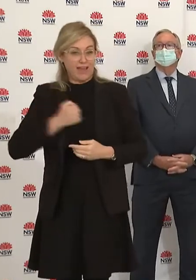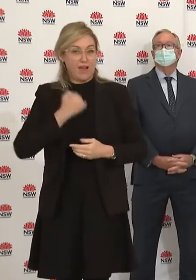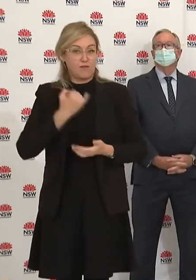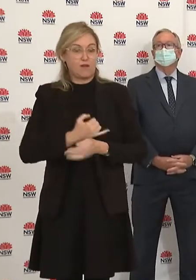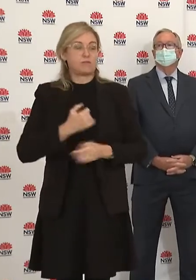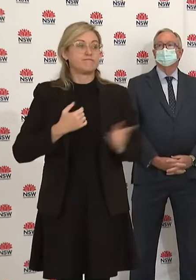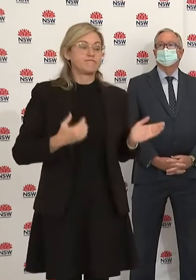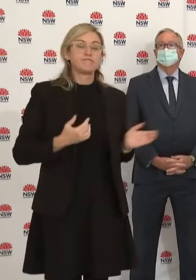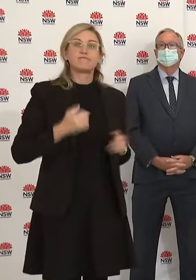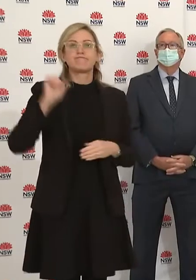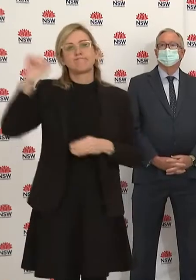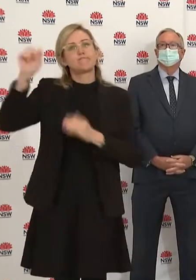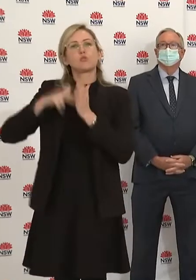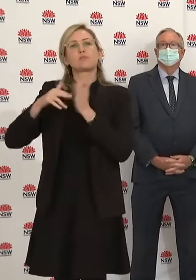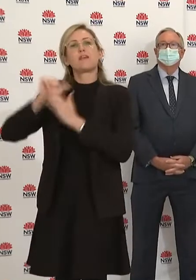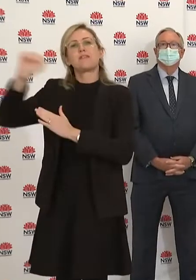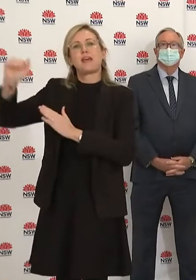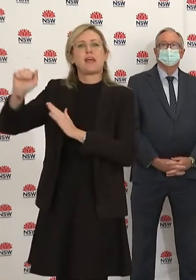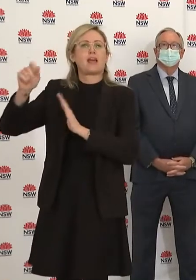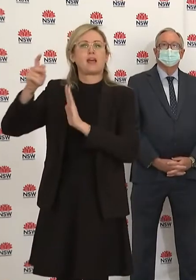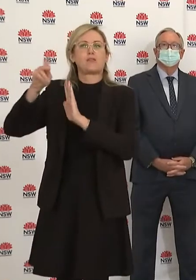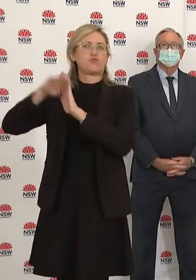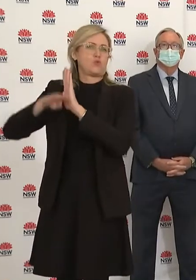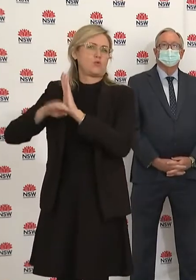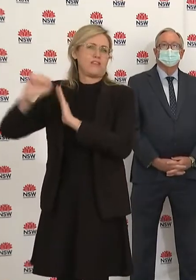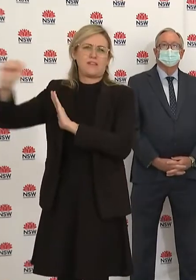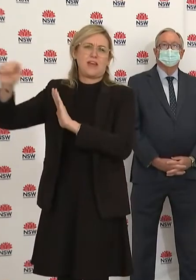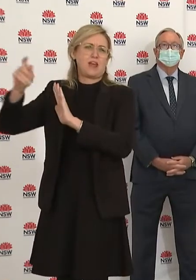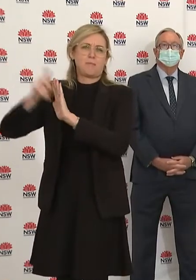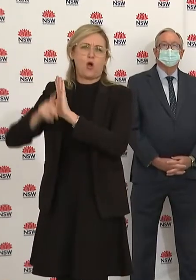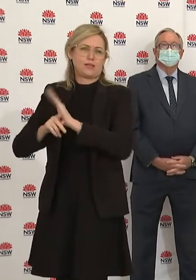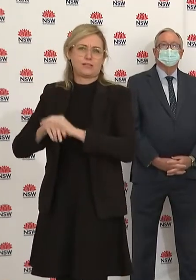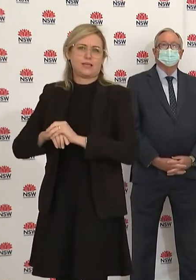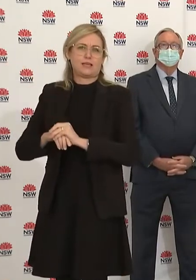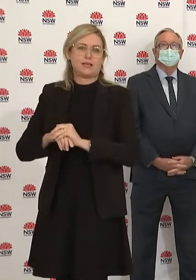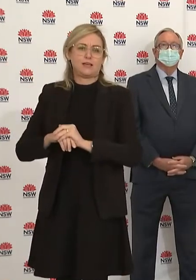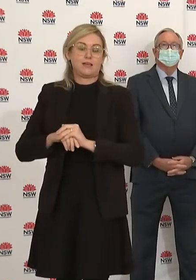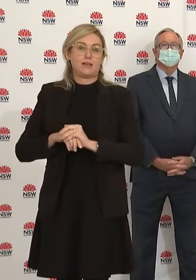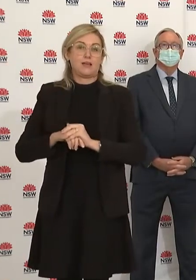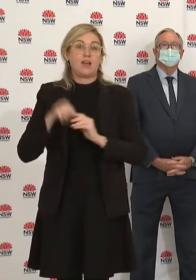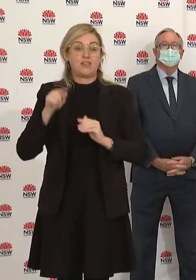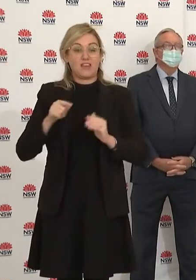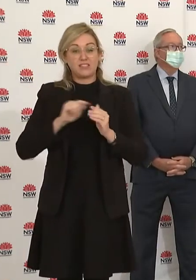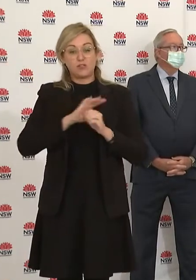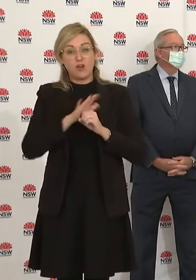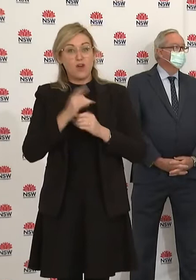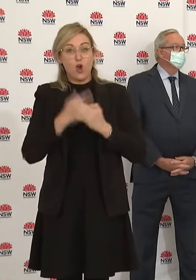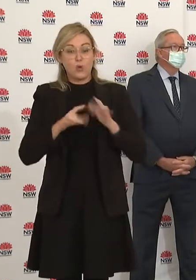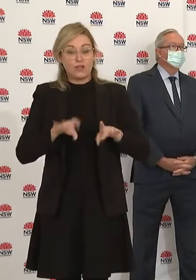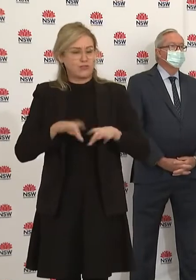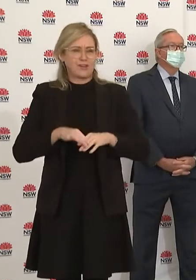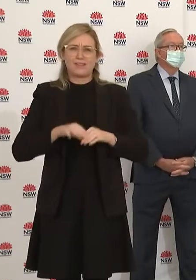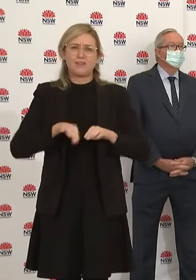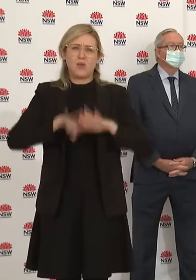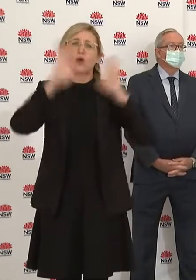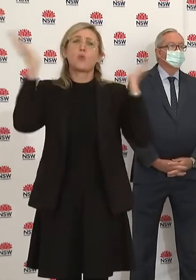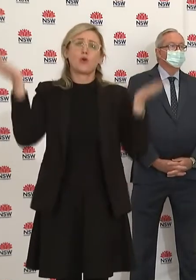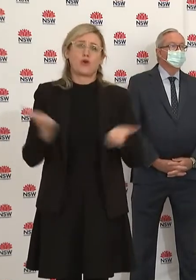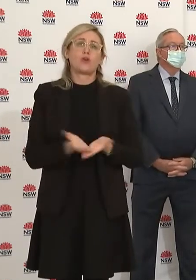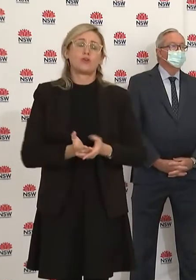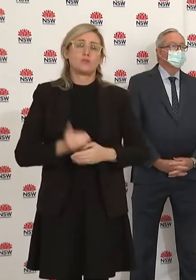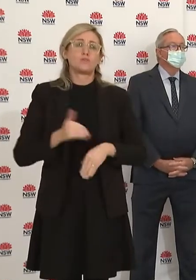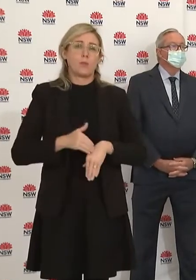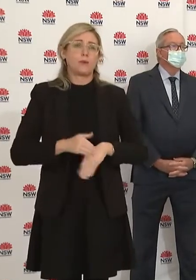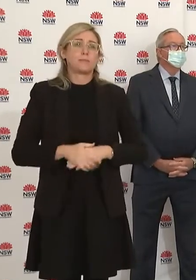this is a virus that's affecting the whole world, and we shouldn't think that we're any different. Thanks, everyone. On the Last question. On Yep.